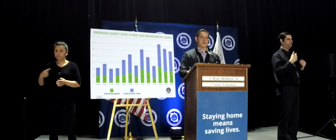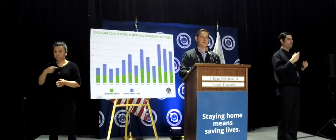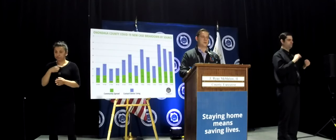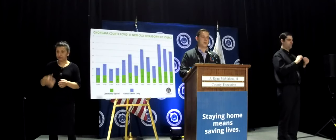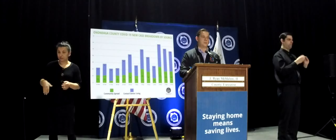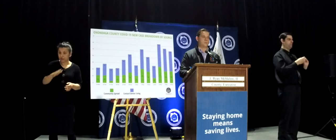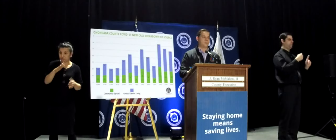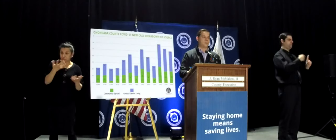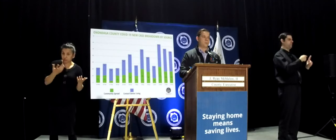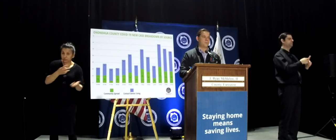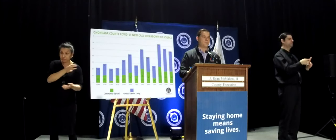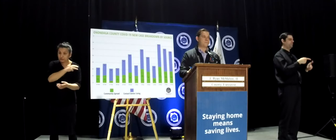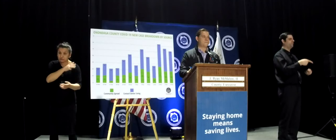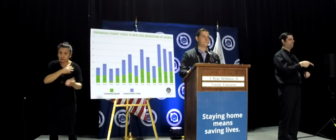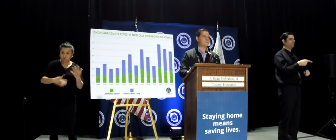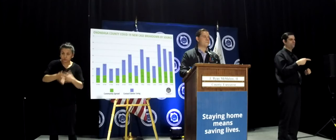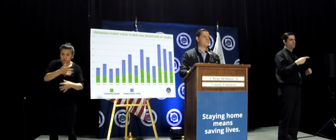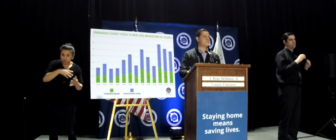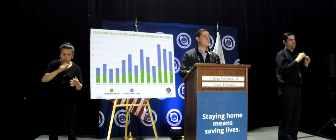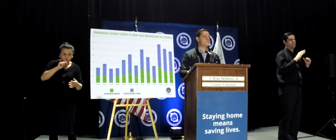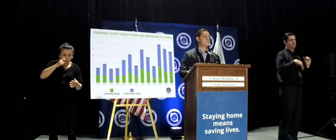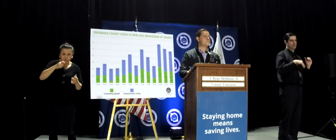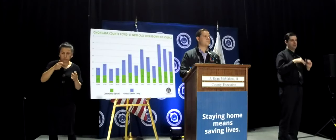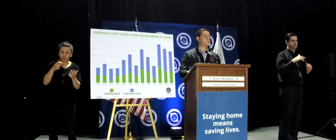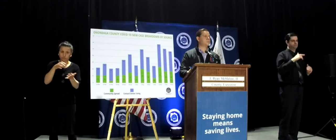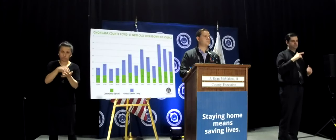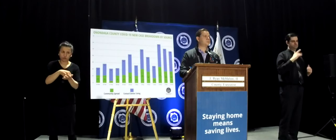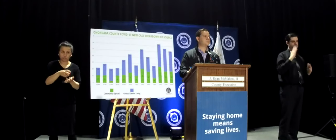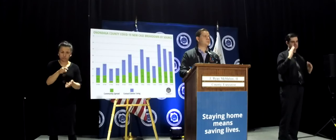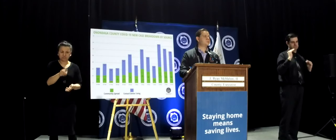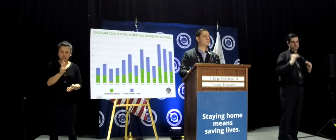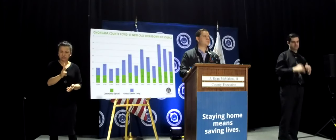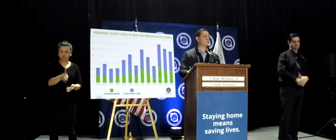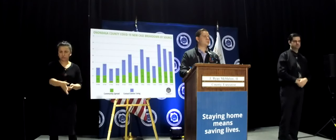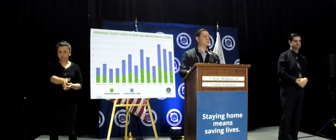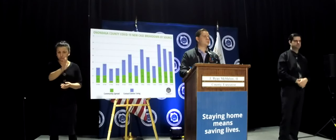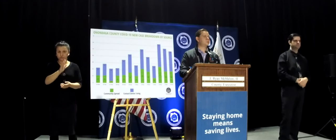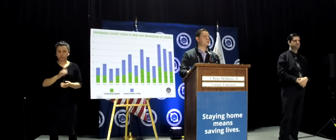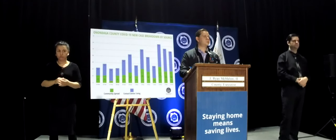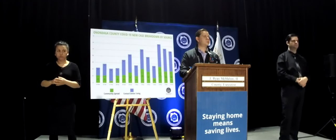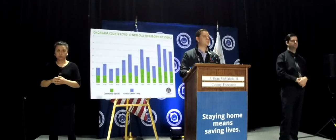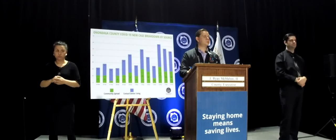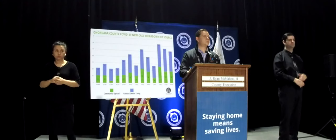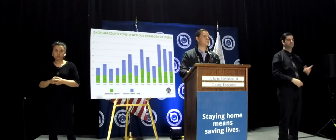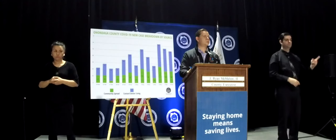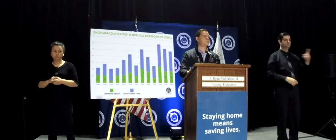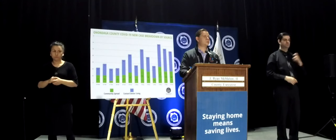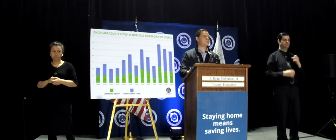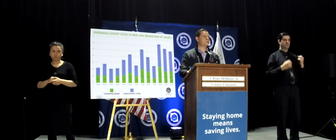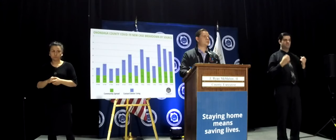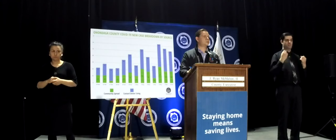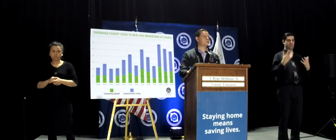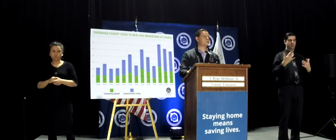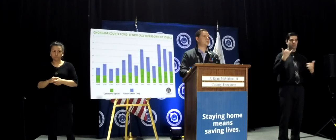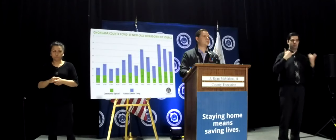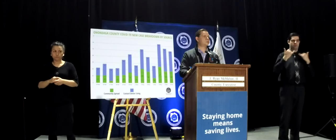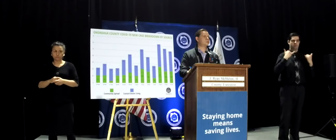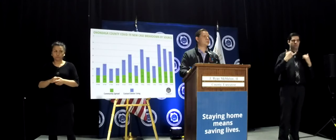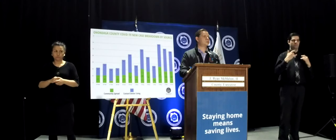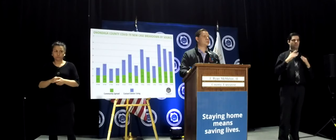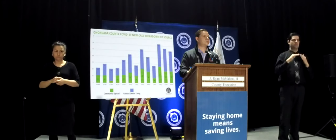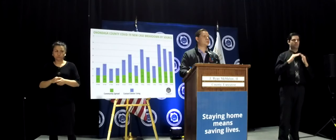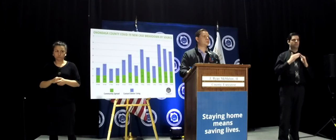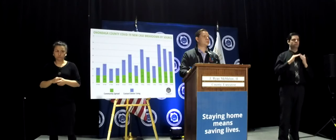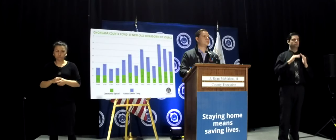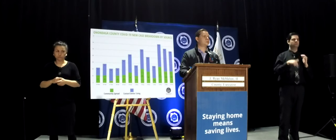them as fast as you can. I know you touched on this yesterday, but we've had a bunch of calls from the community wondering why the county wouldn't go to the